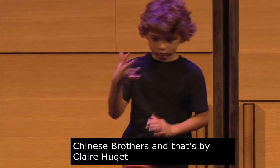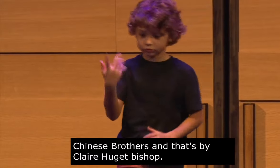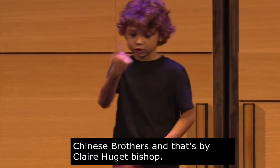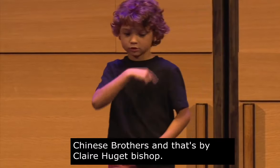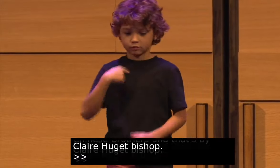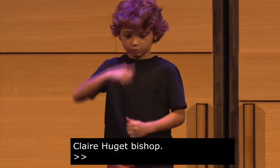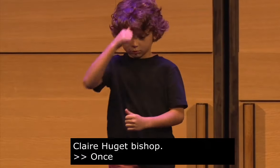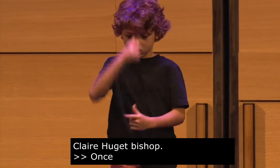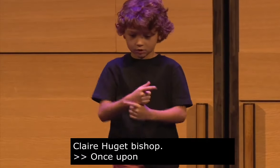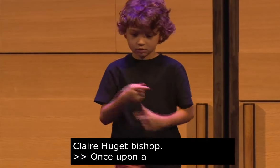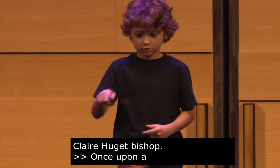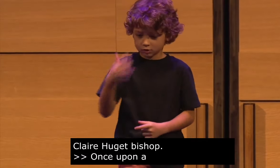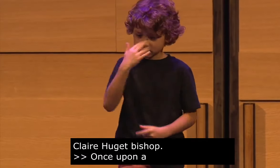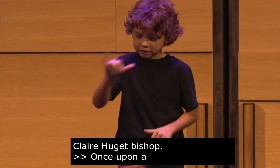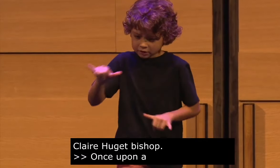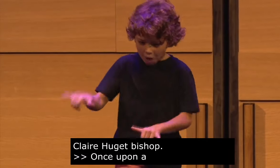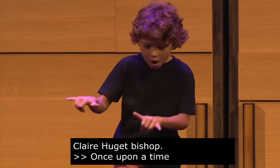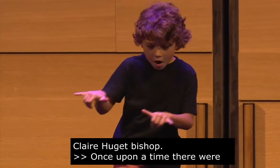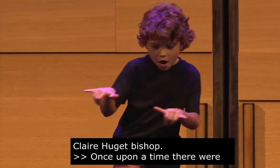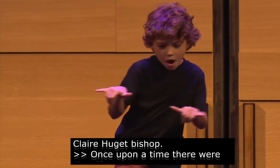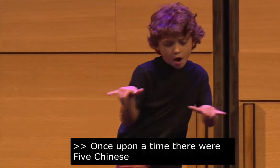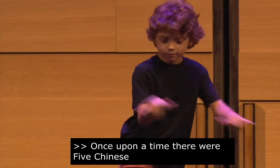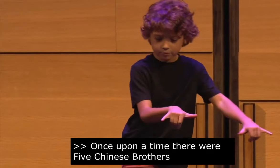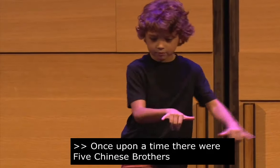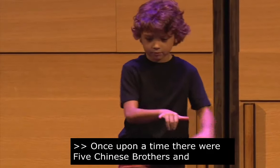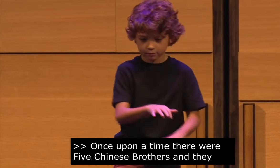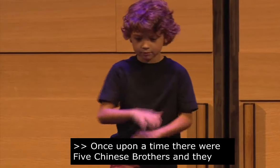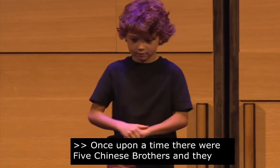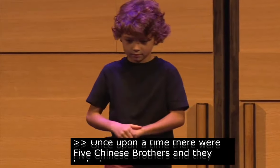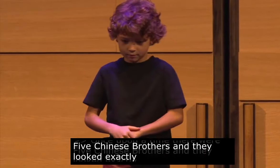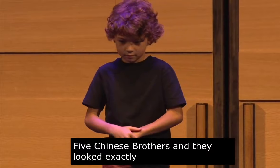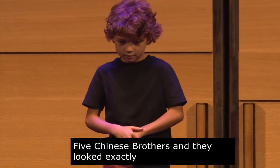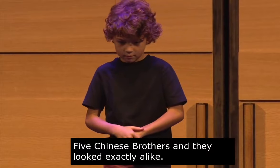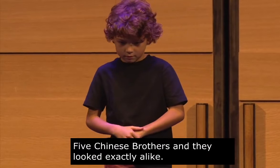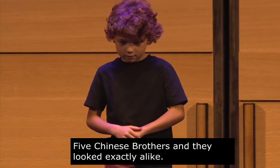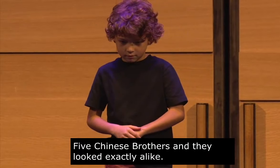Once upon a time, there were five Chinese brothers, and they looked exactly alike.